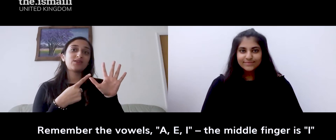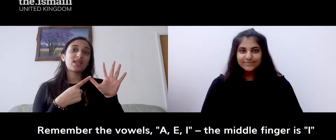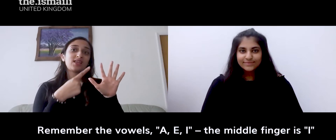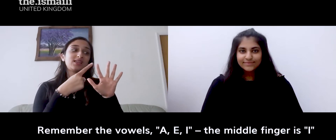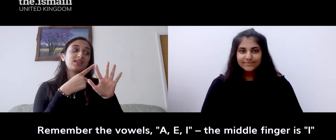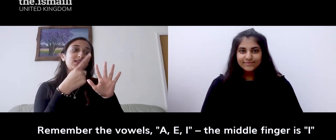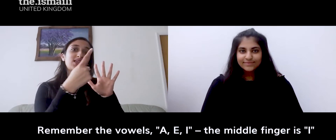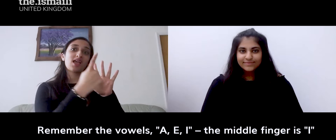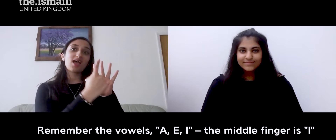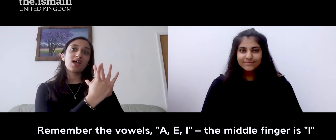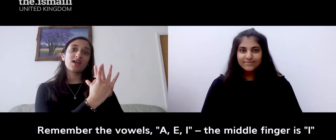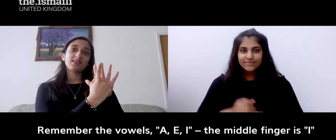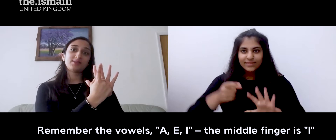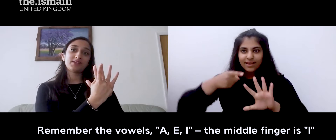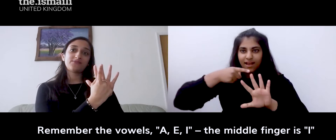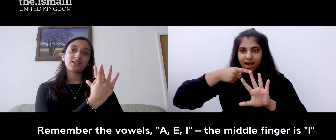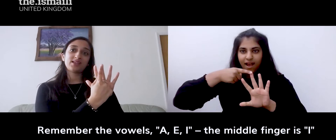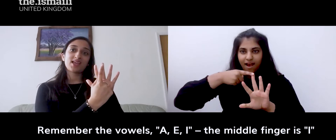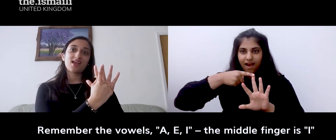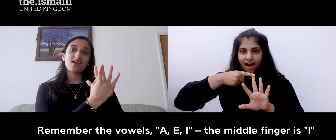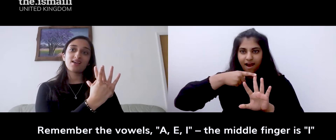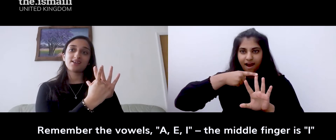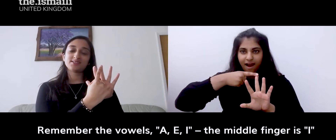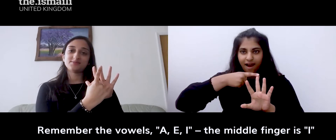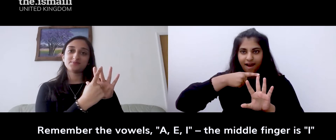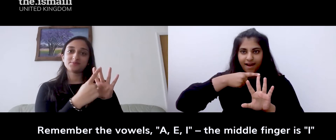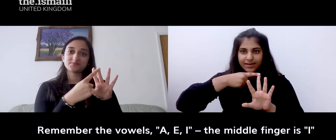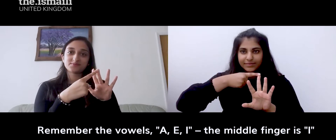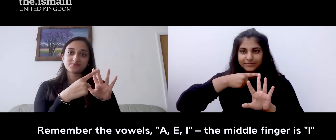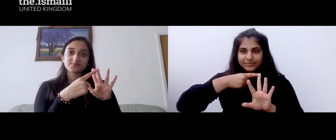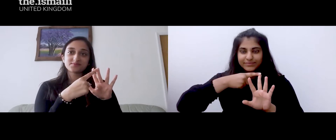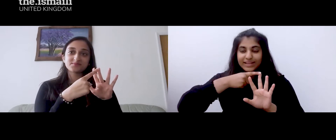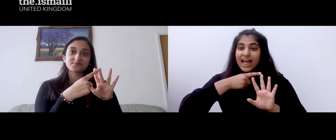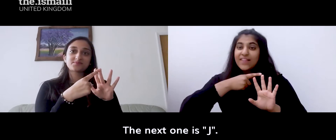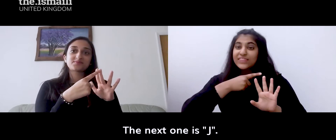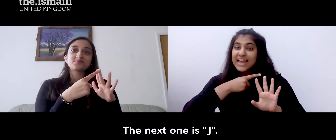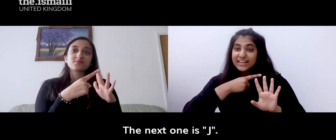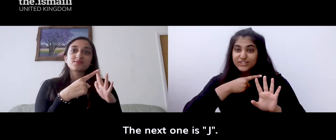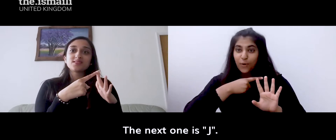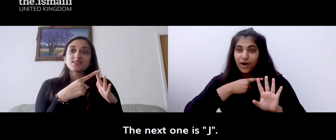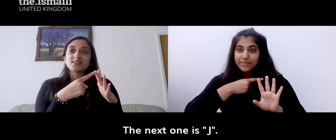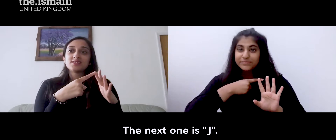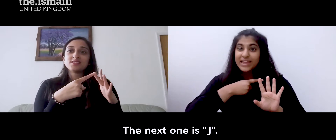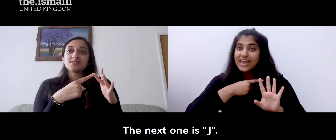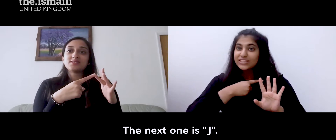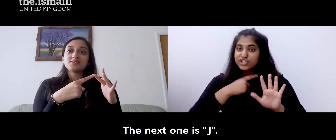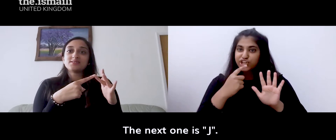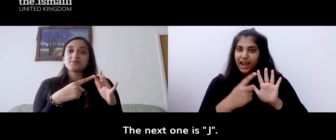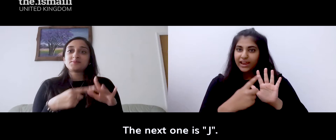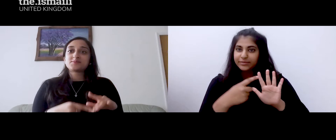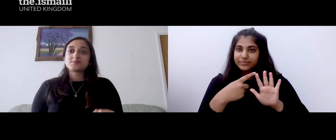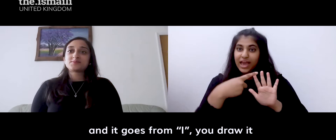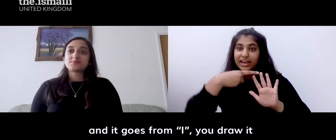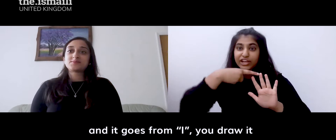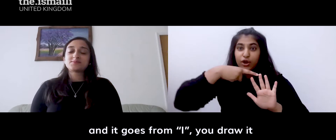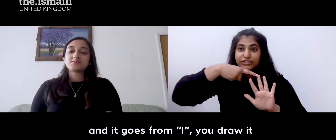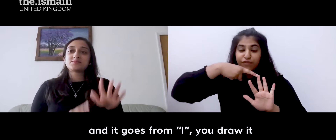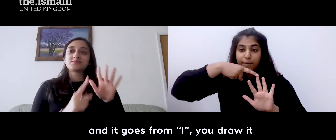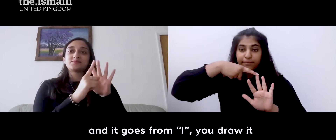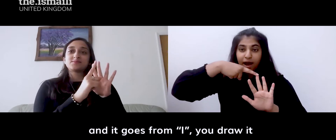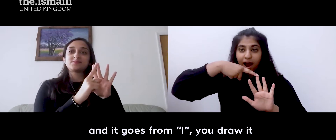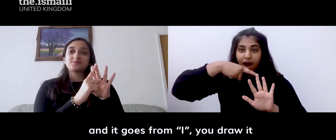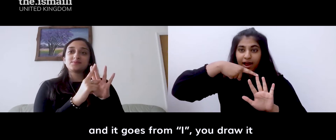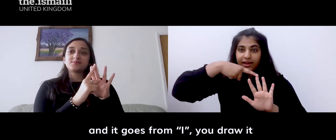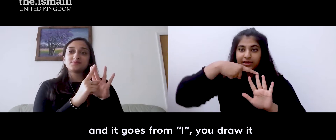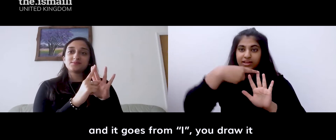vowel, the A is I, the middle finger, I. The next one is J, and it goes